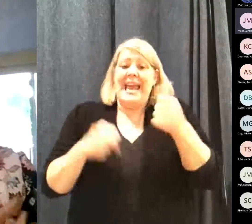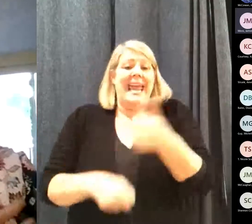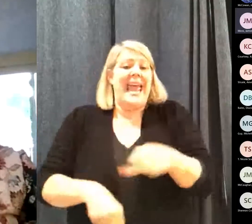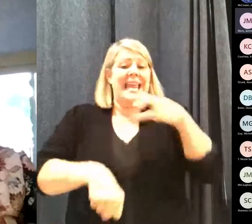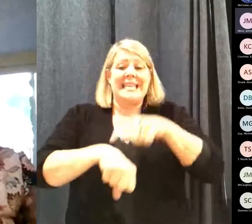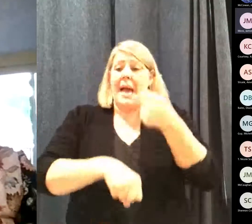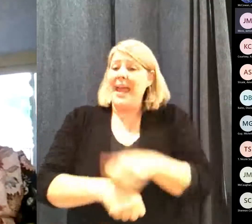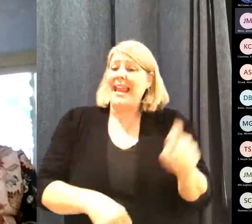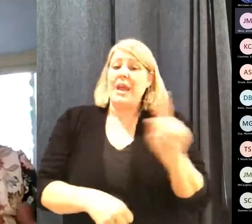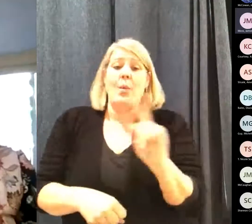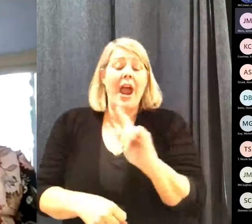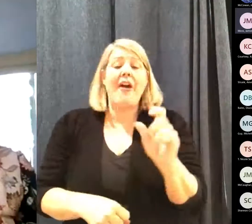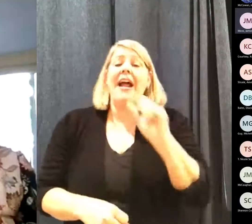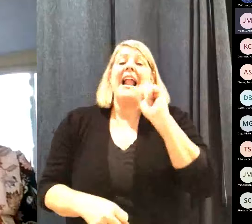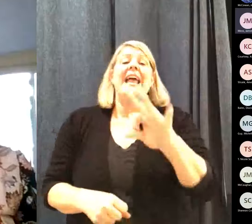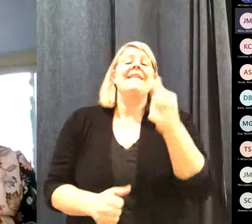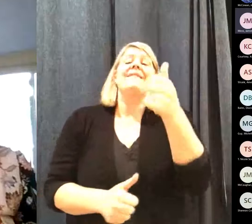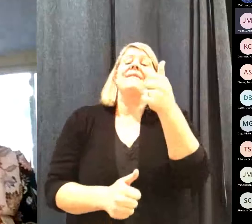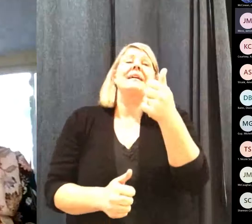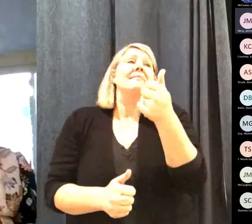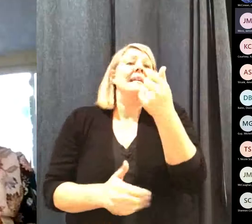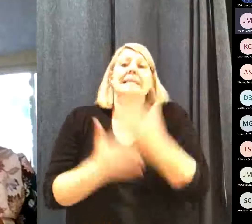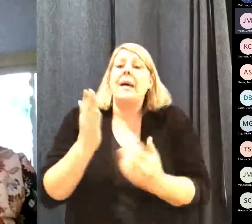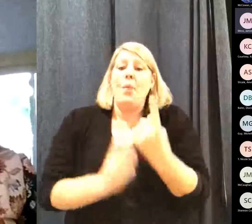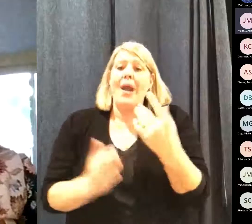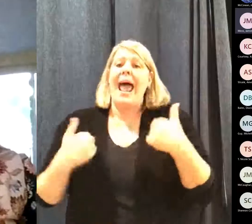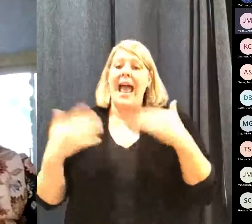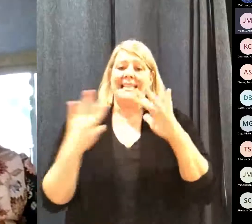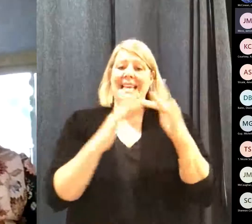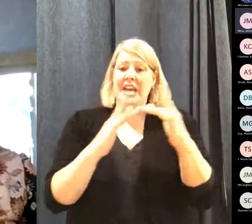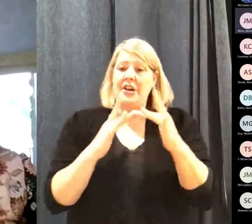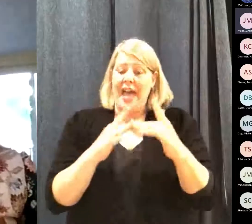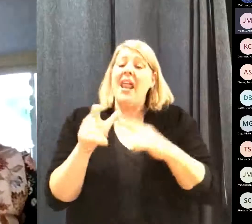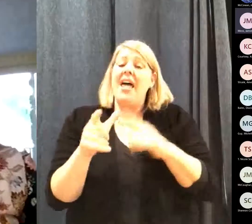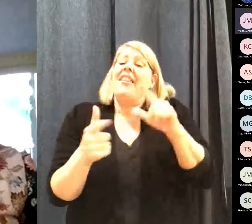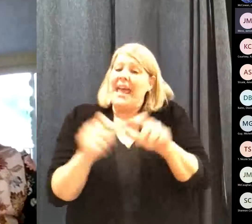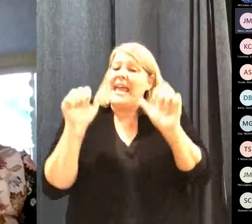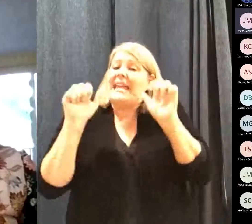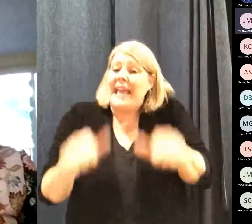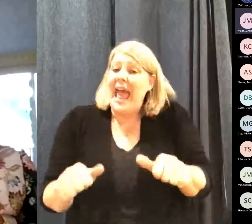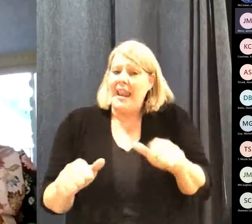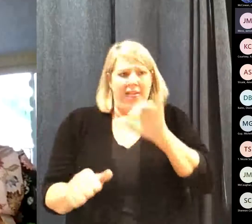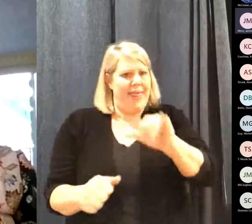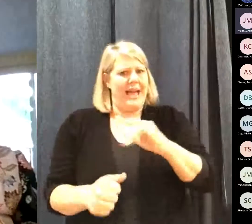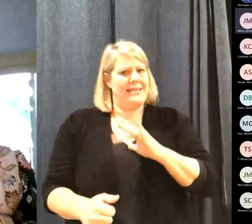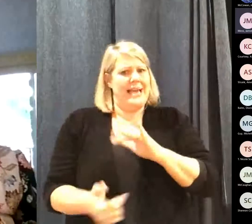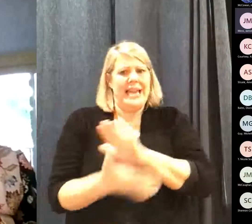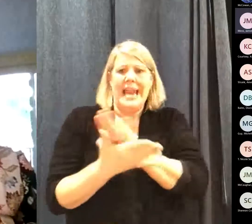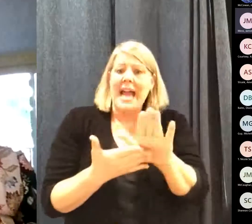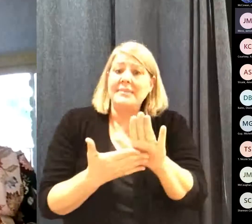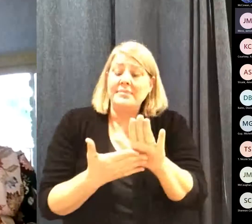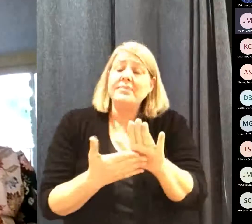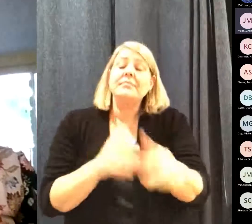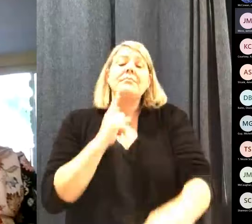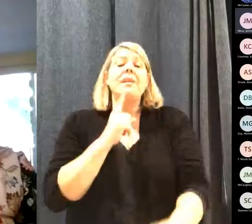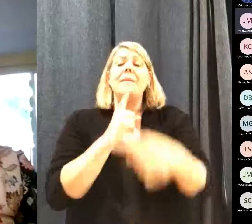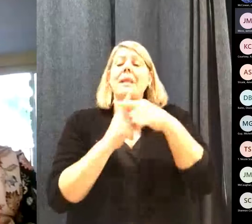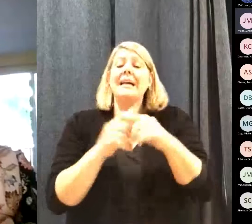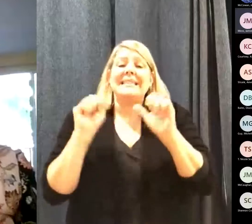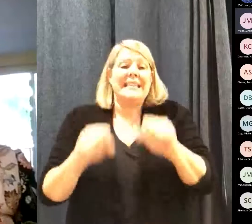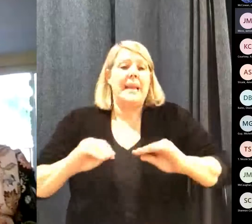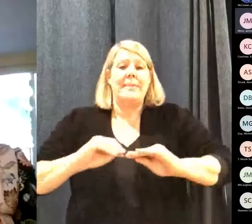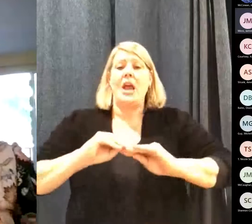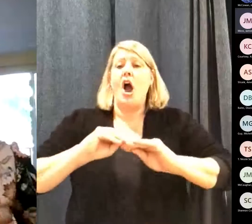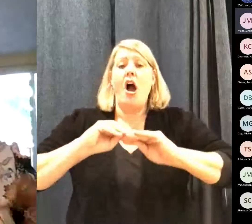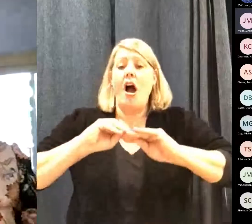long as somebody has a device that's connected to the internet. So that's what's really nice about these. You know, they can obviously be taken